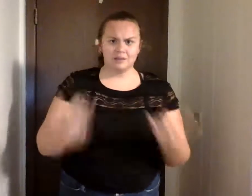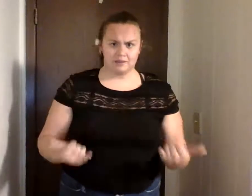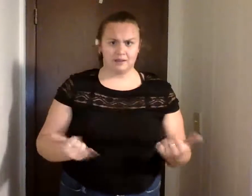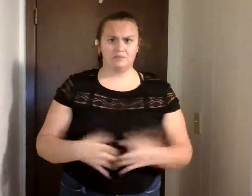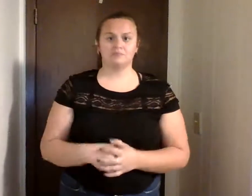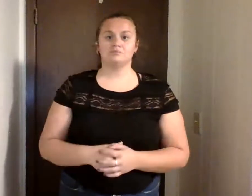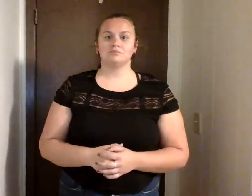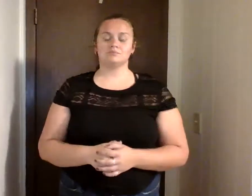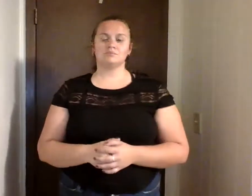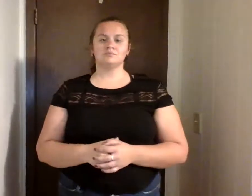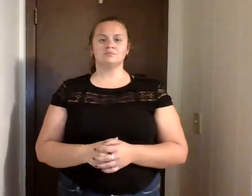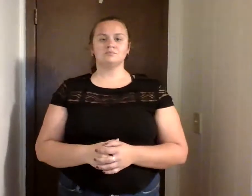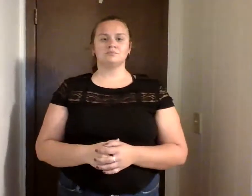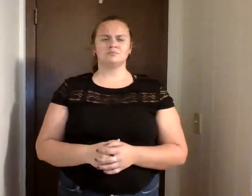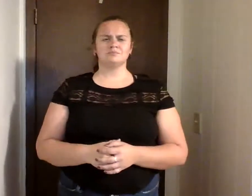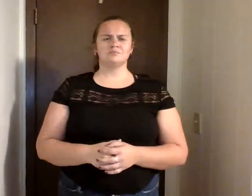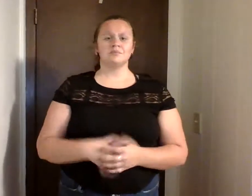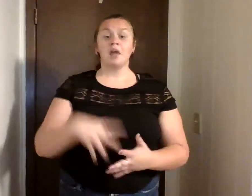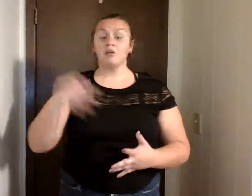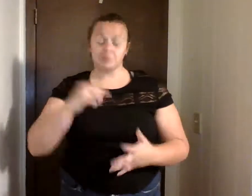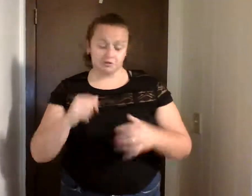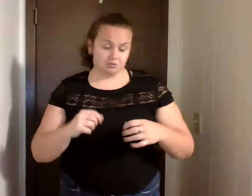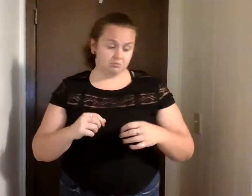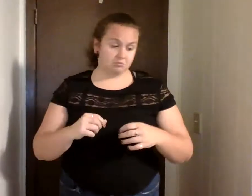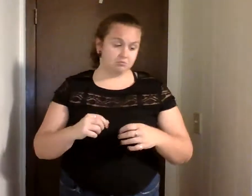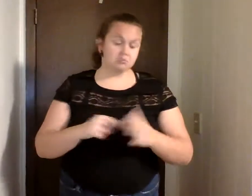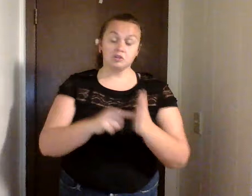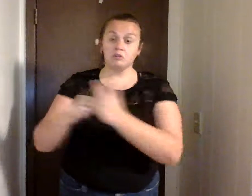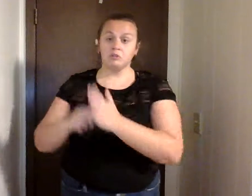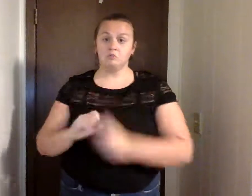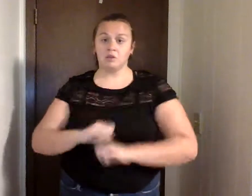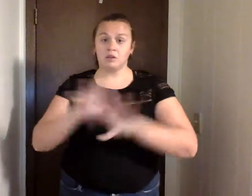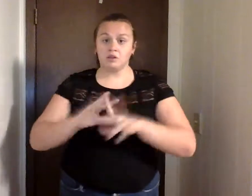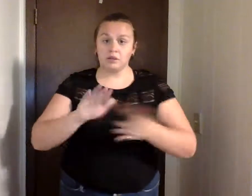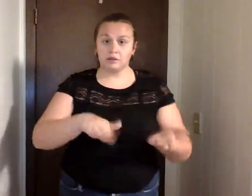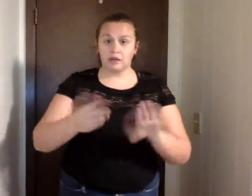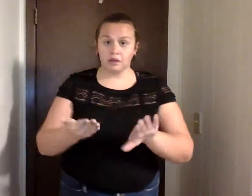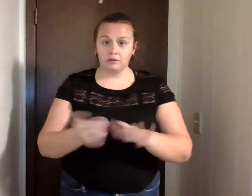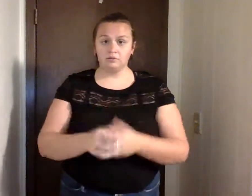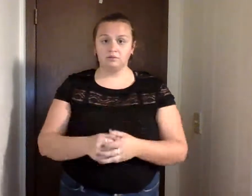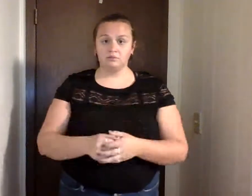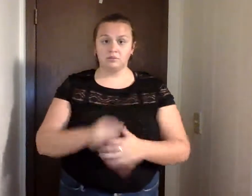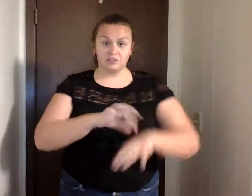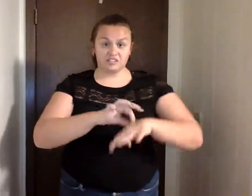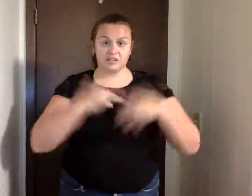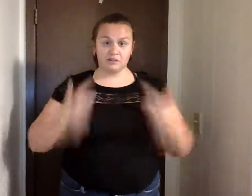They also showed them as very much dead, unwillingly stripped of their skin.